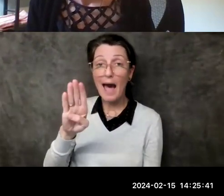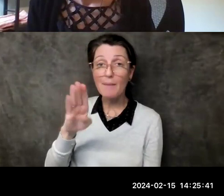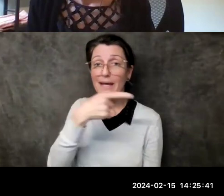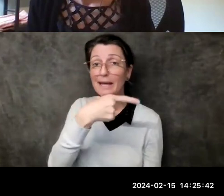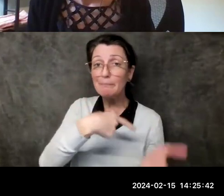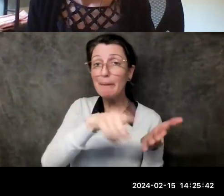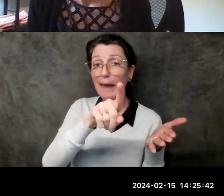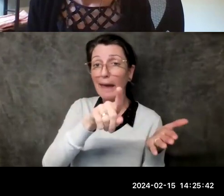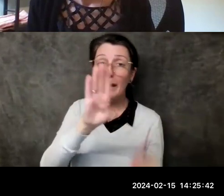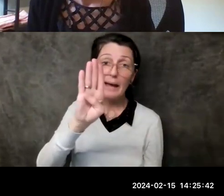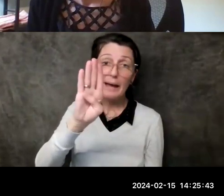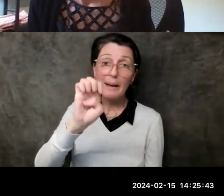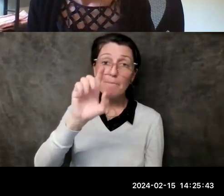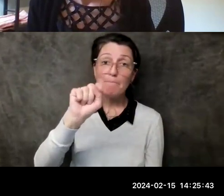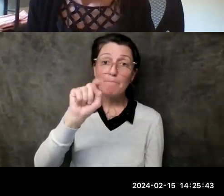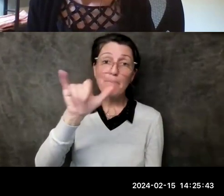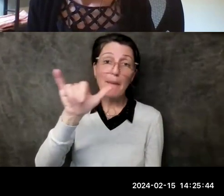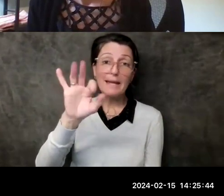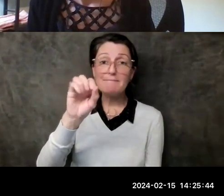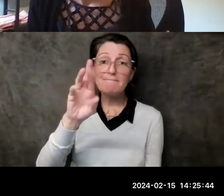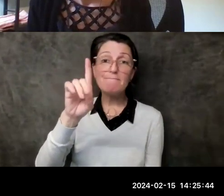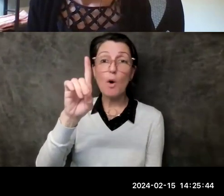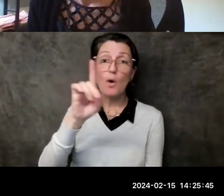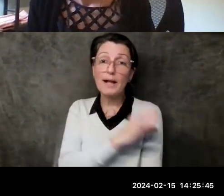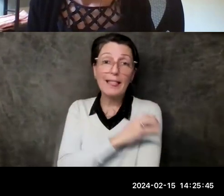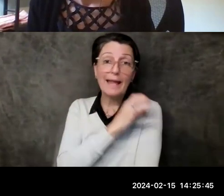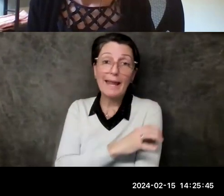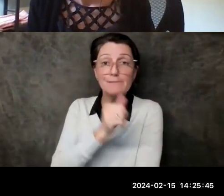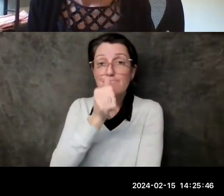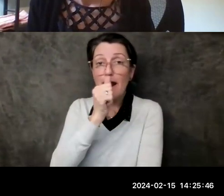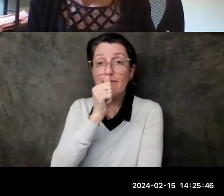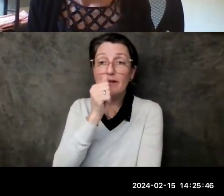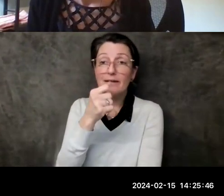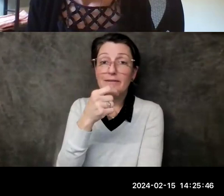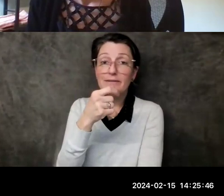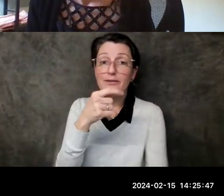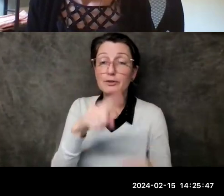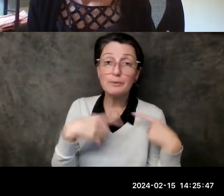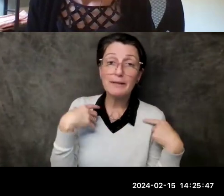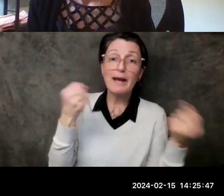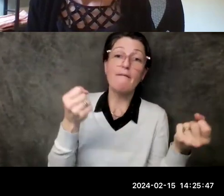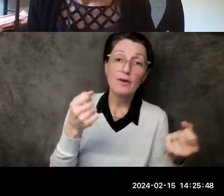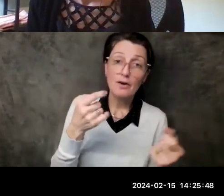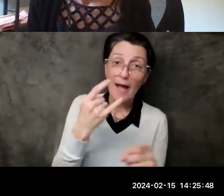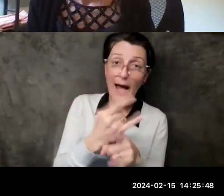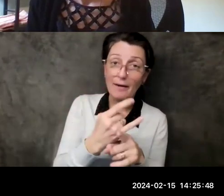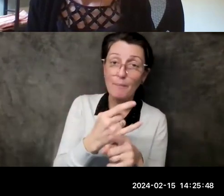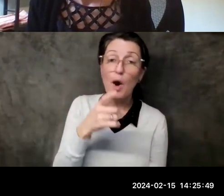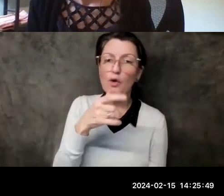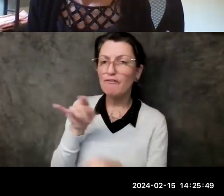Ford clinic in private to deal with their alcoholism? And who gets, you know, thrashed